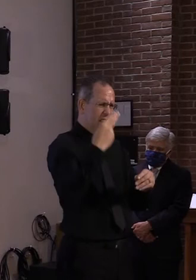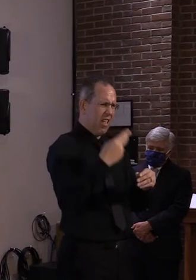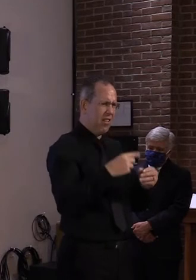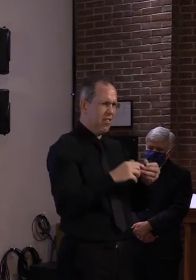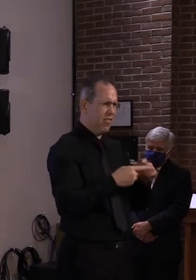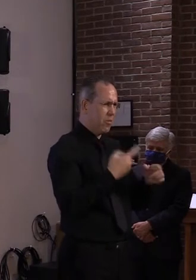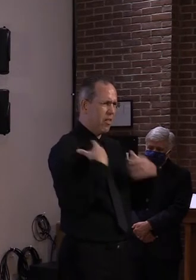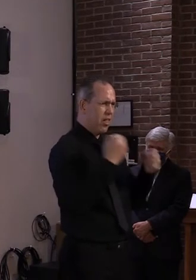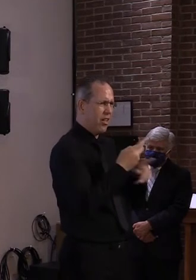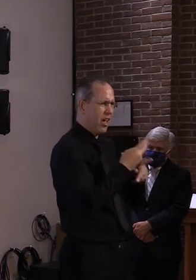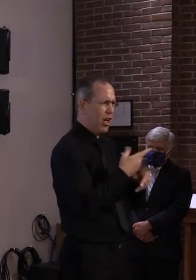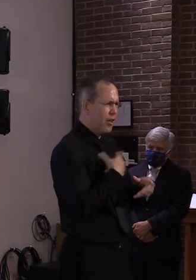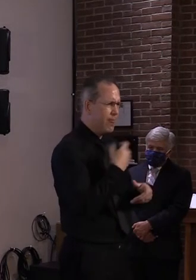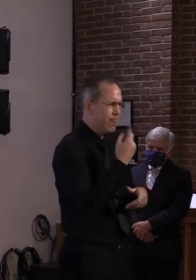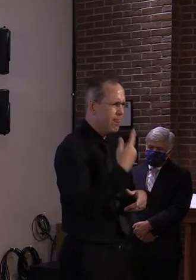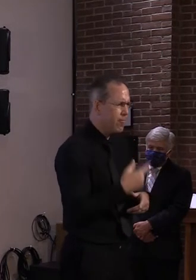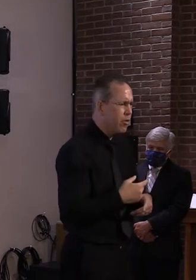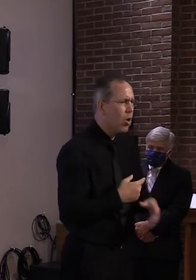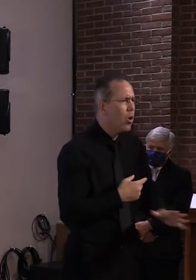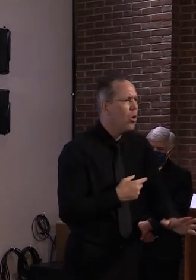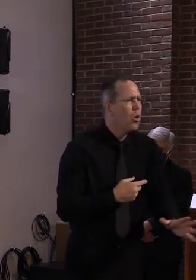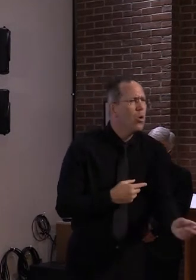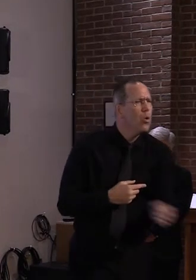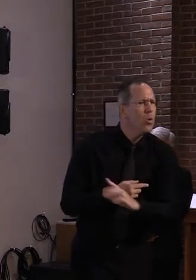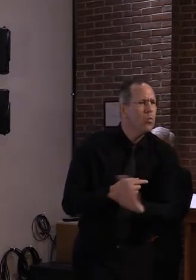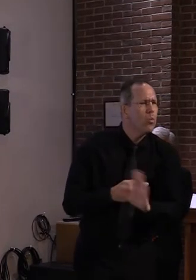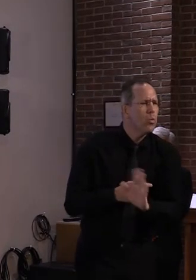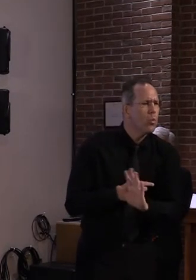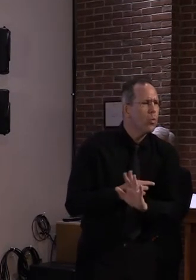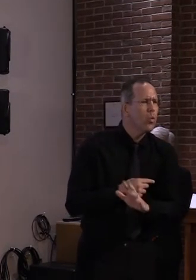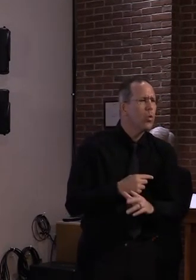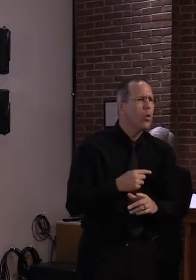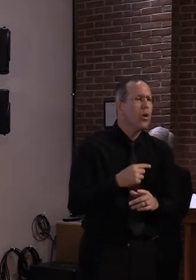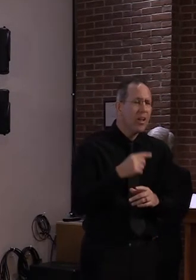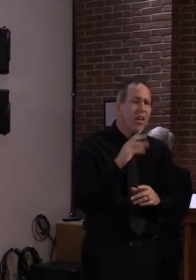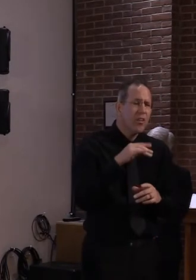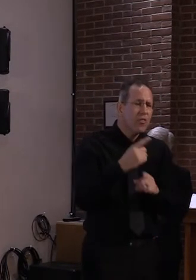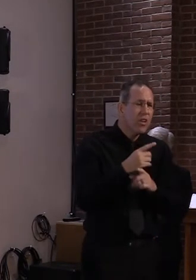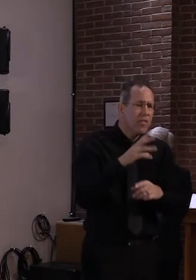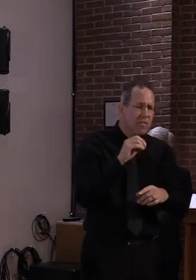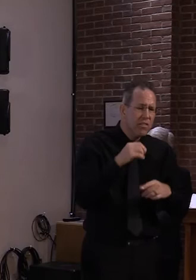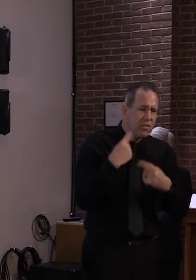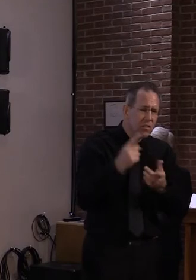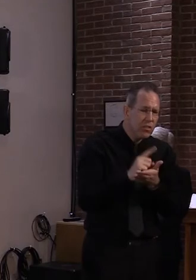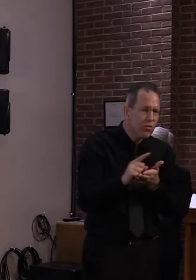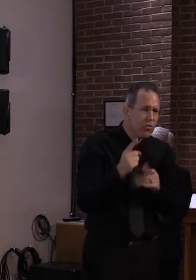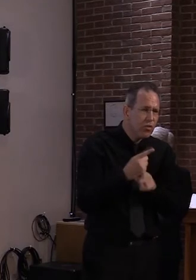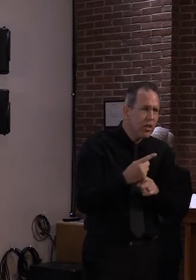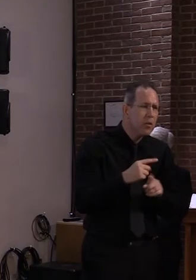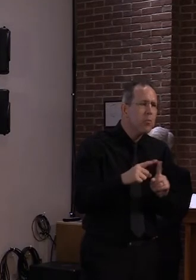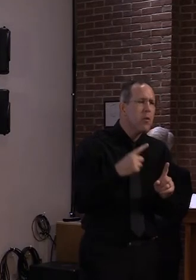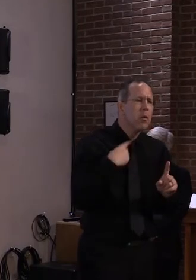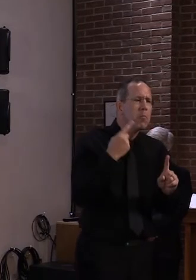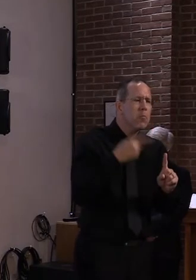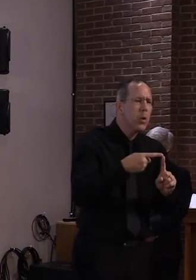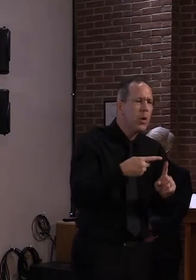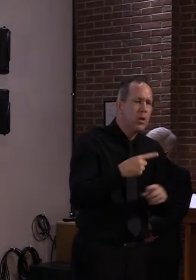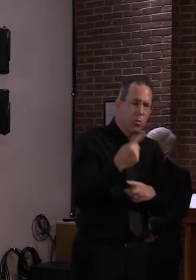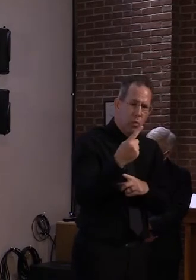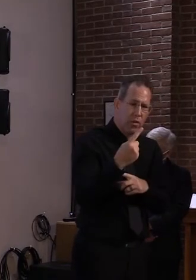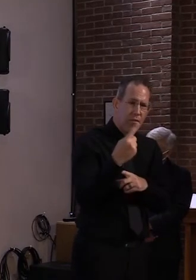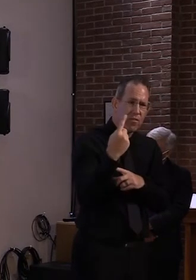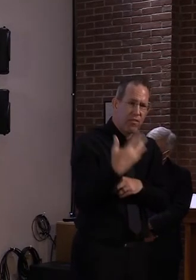There's 50 in the last week. The statistics that I have are 1 in 5 Vermonters with COVID-19 are healthcare